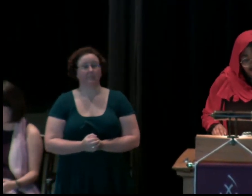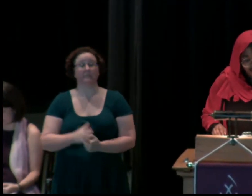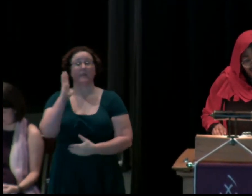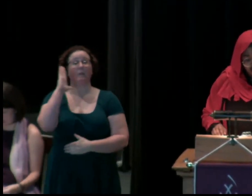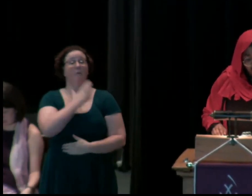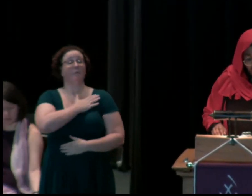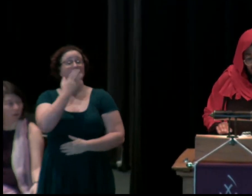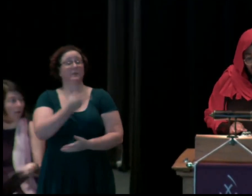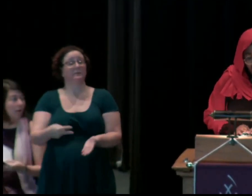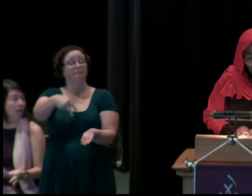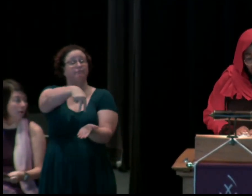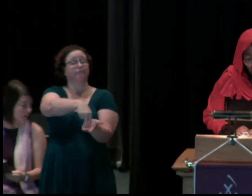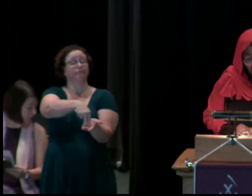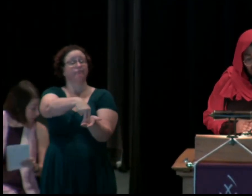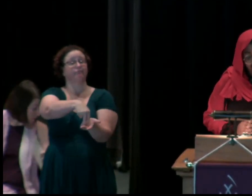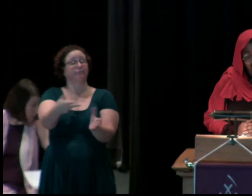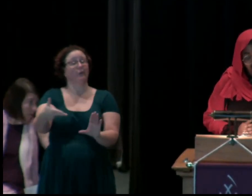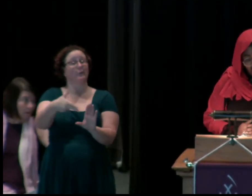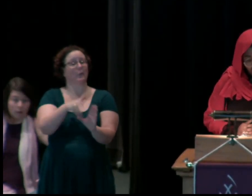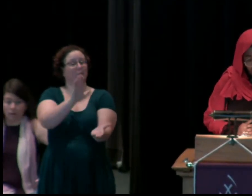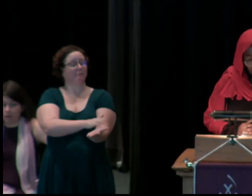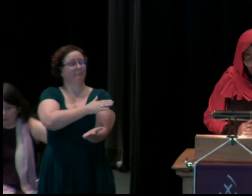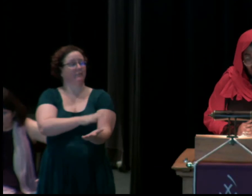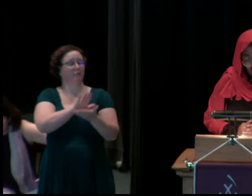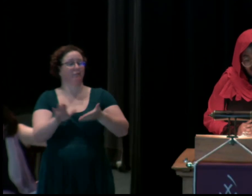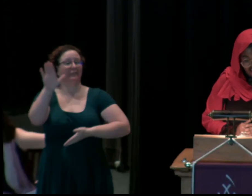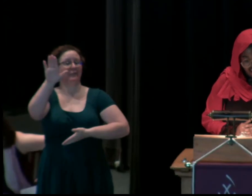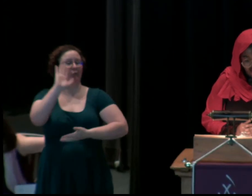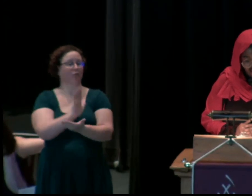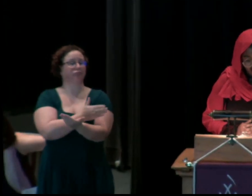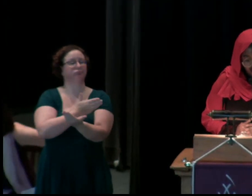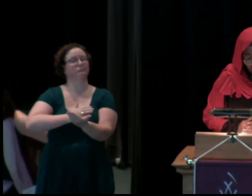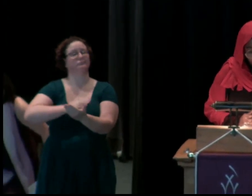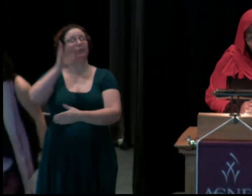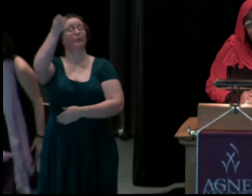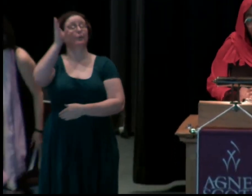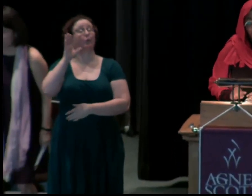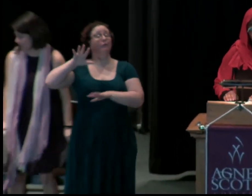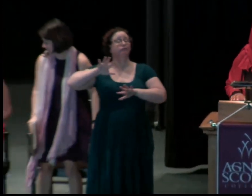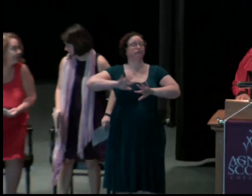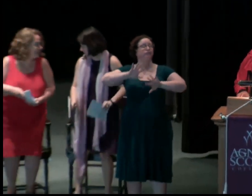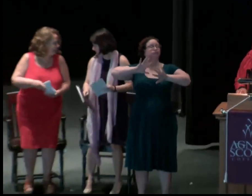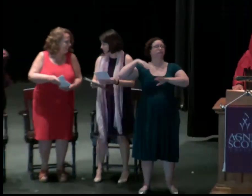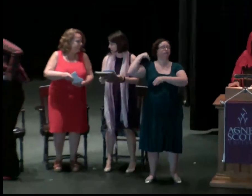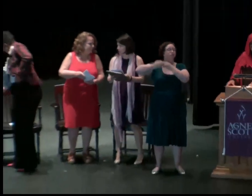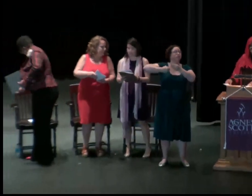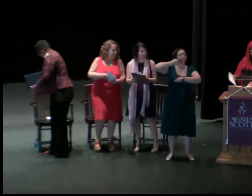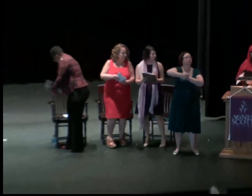Will everyone please rise and join me in singing the college hymn, God of the Marching Centuries?